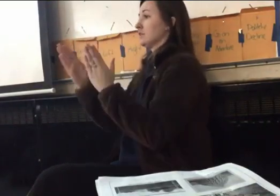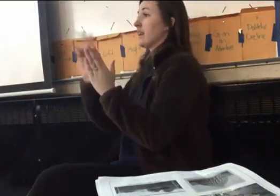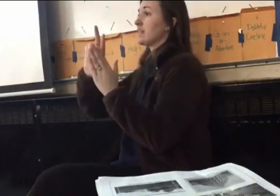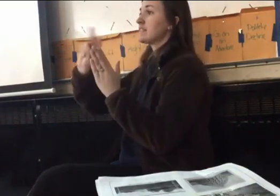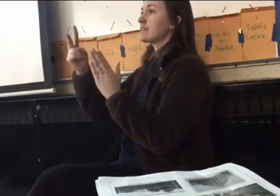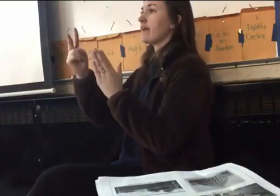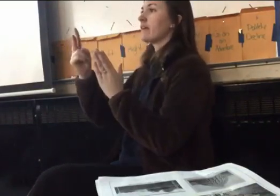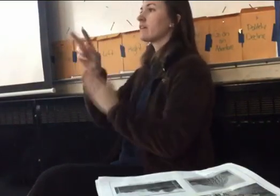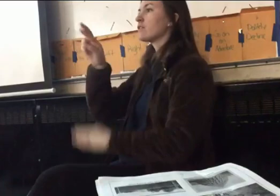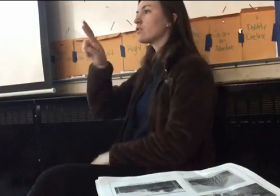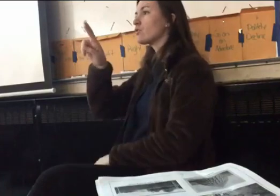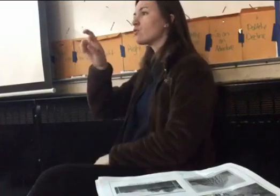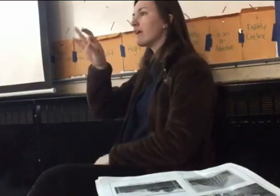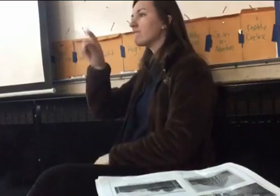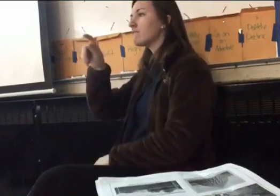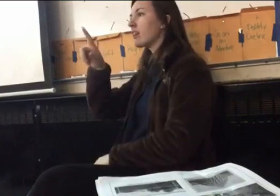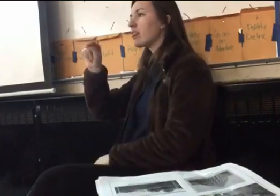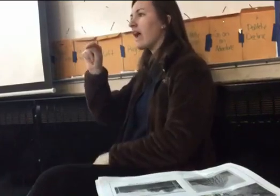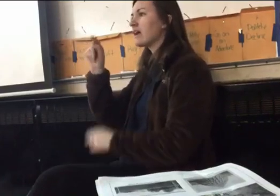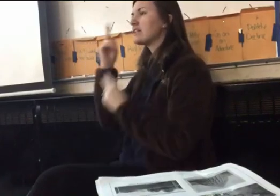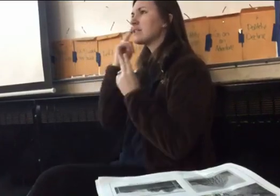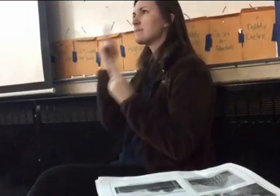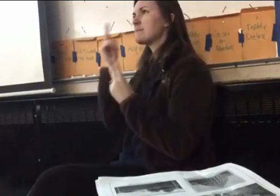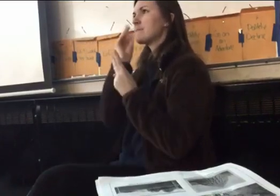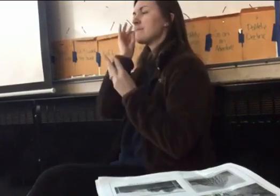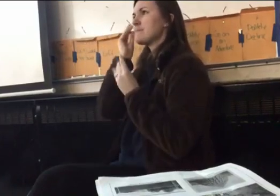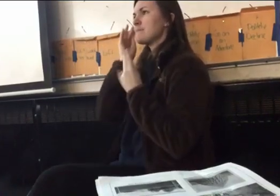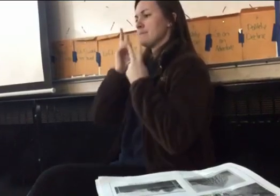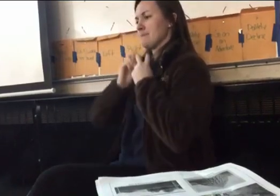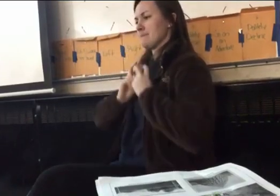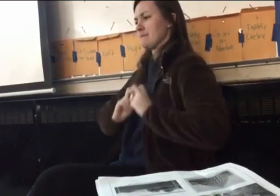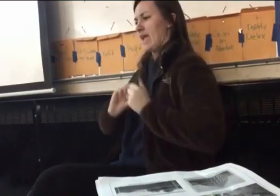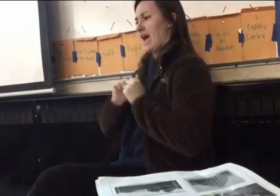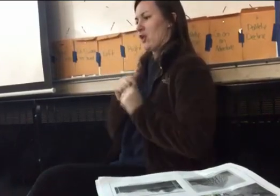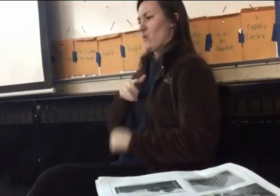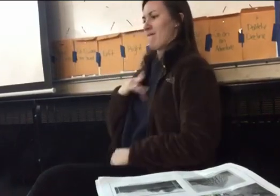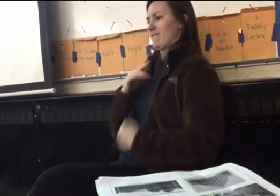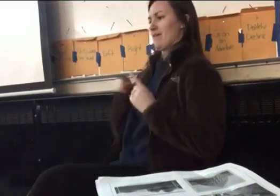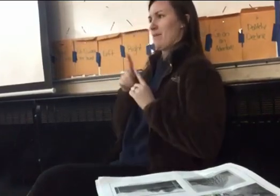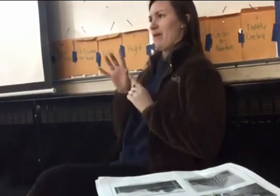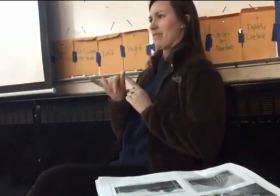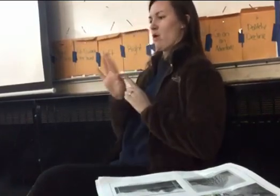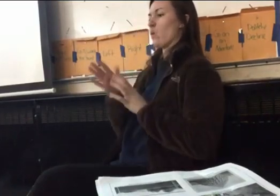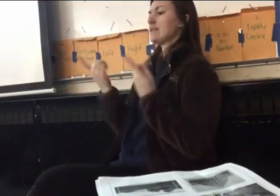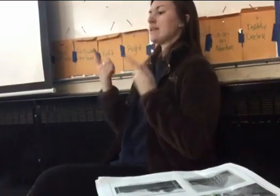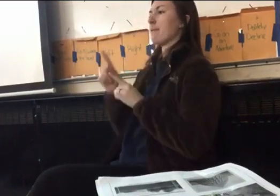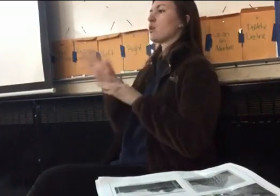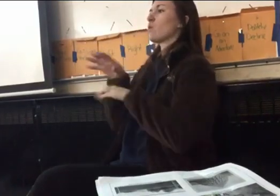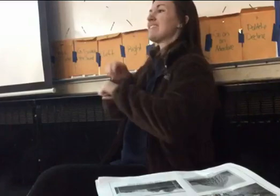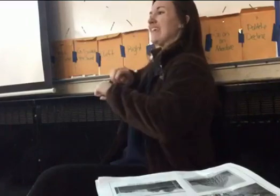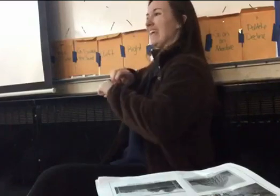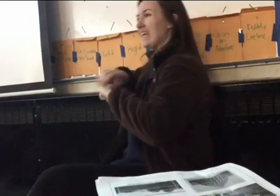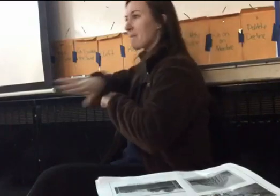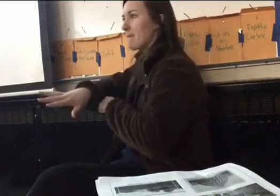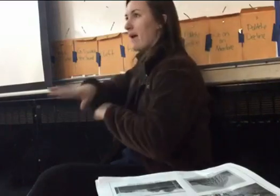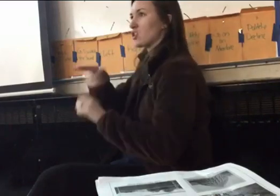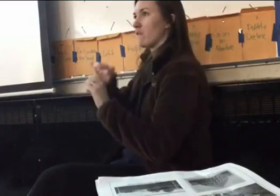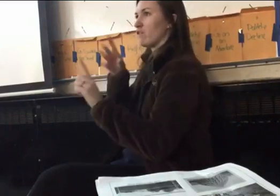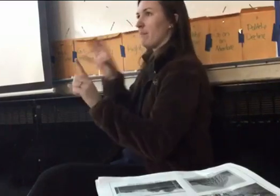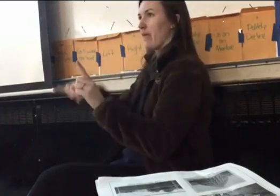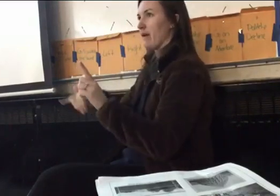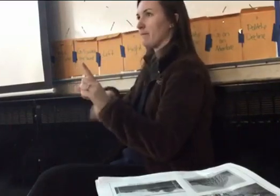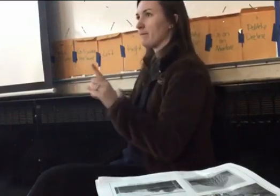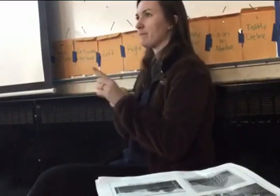reflect. This is your feeling section. Why is this being done? What is happening? What is the impact?